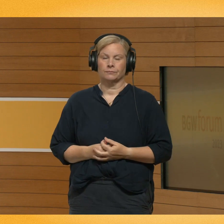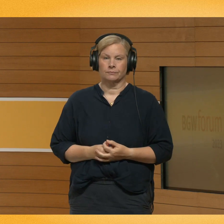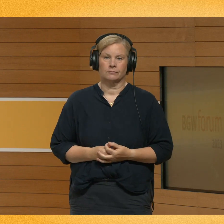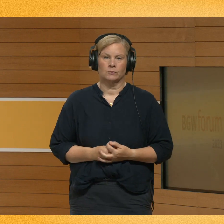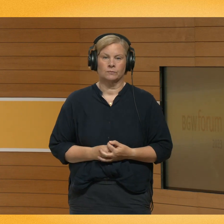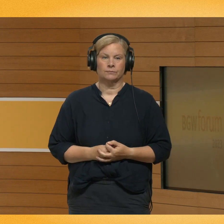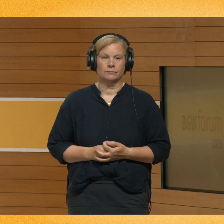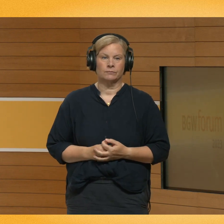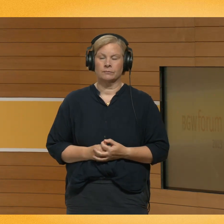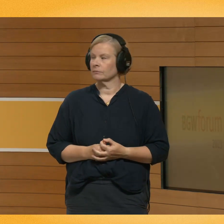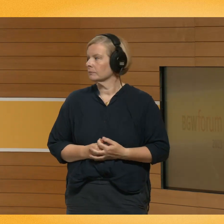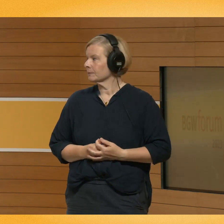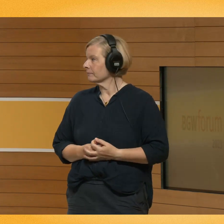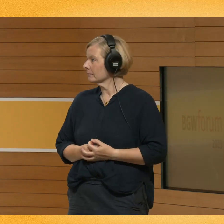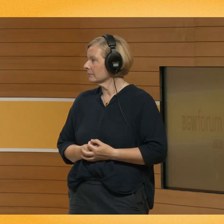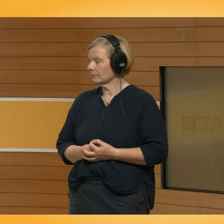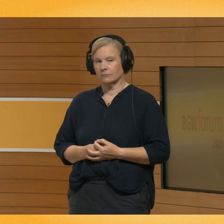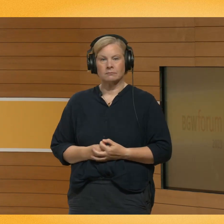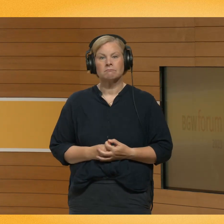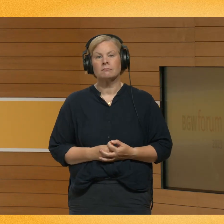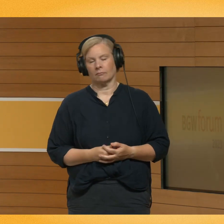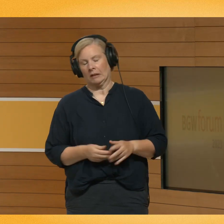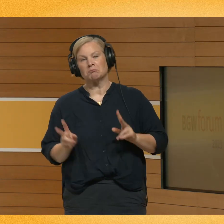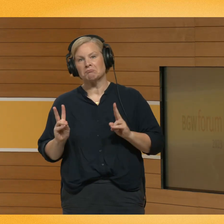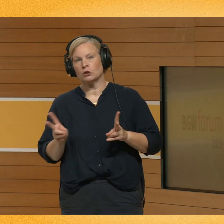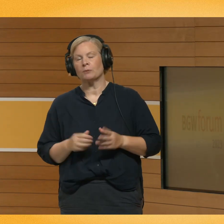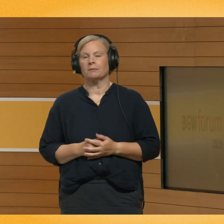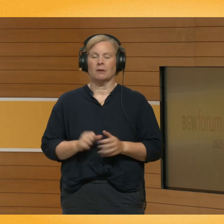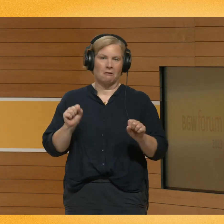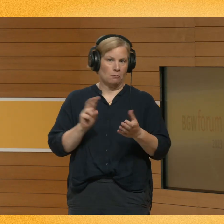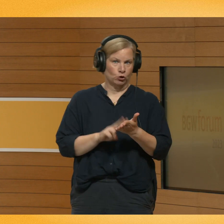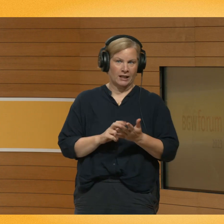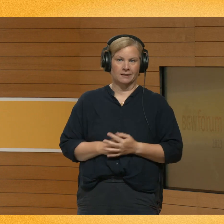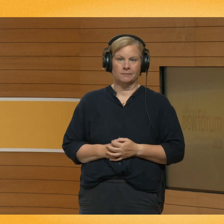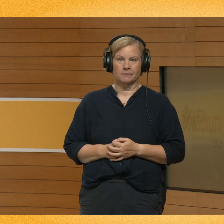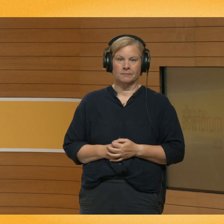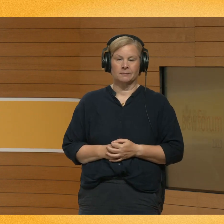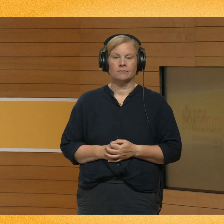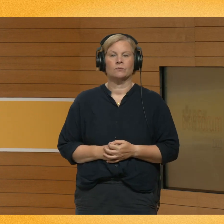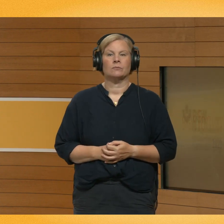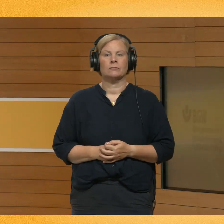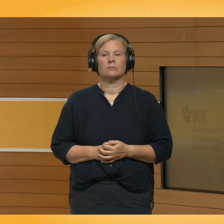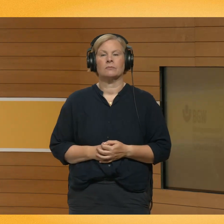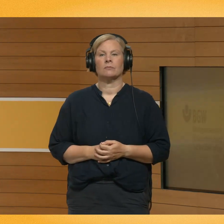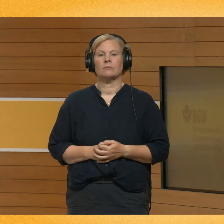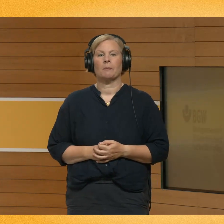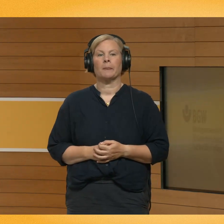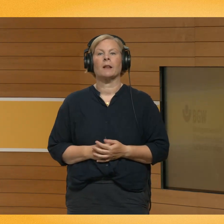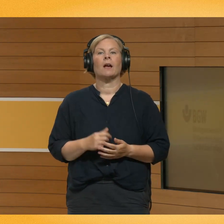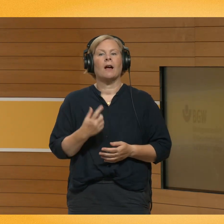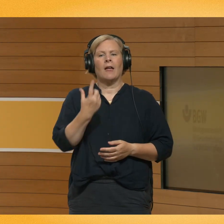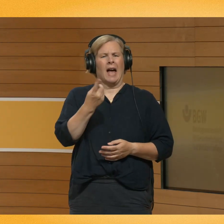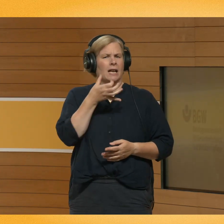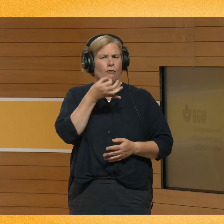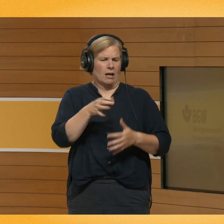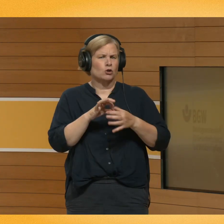Yeah, I would agree. Okay. We have one which is a bit more Germany specific, because maybe also